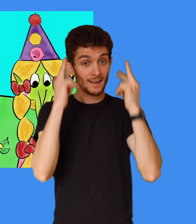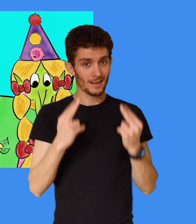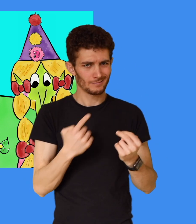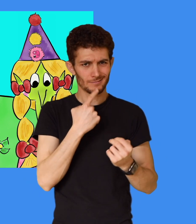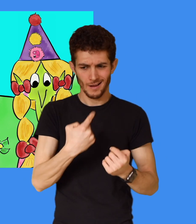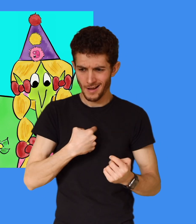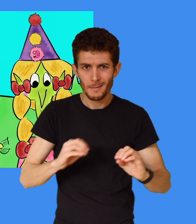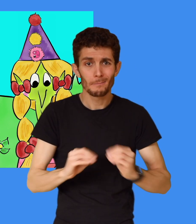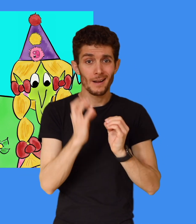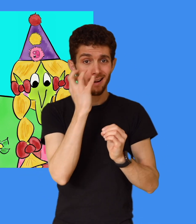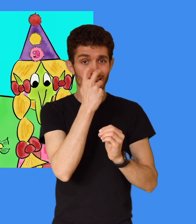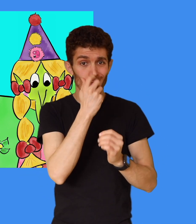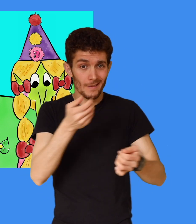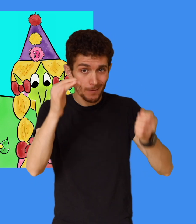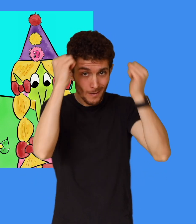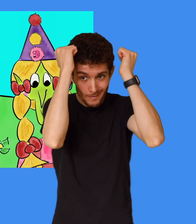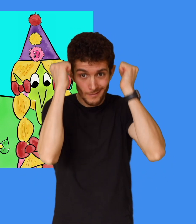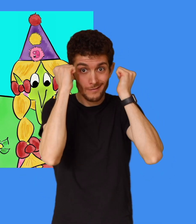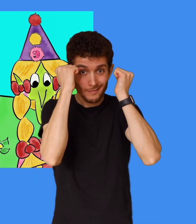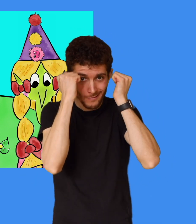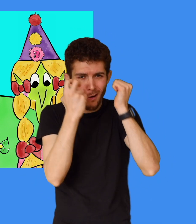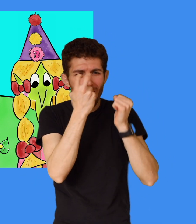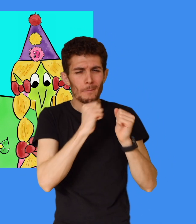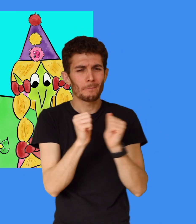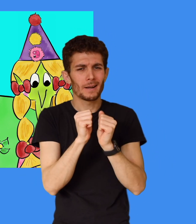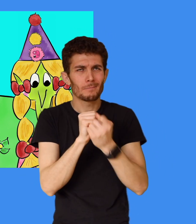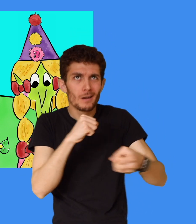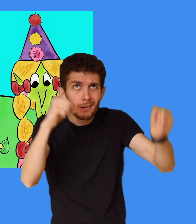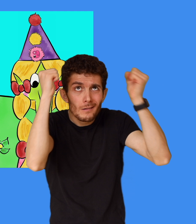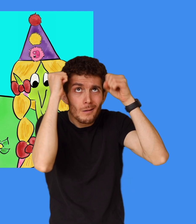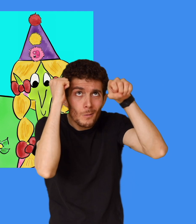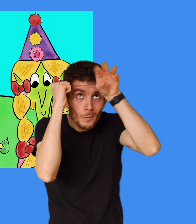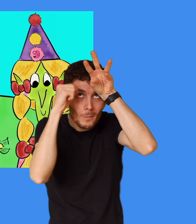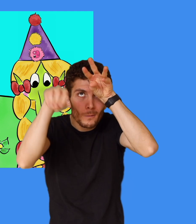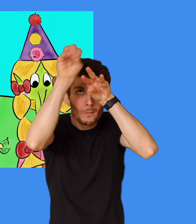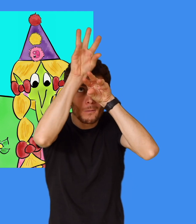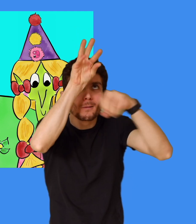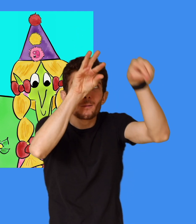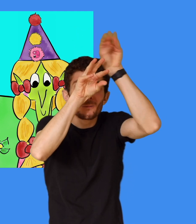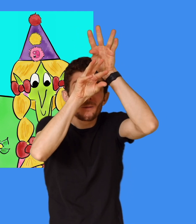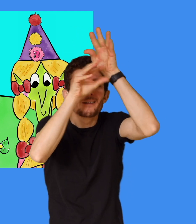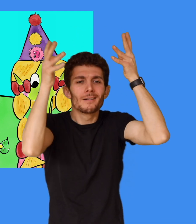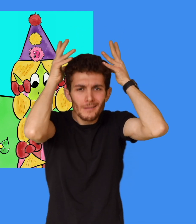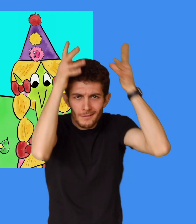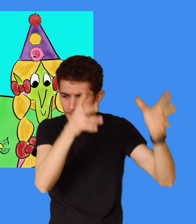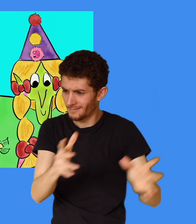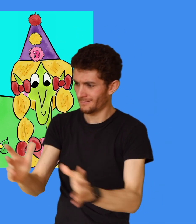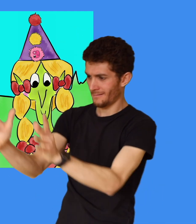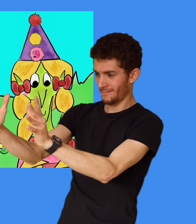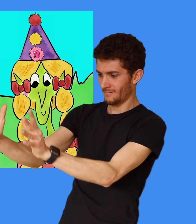I've made a clown hat, said Shah. It was made from old paper rolled into a cone with pom-poms stuck to